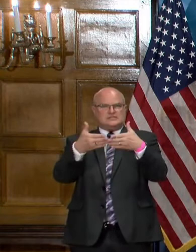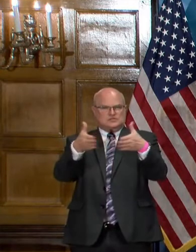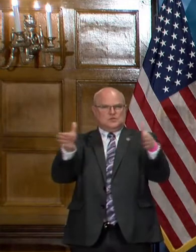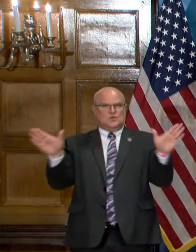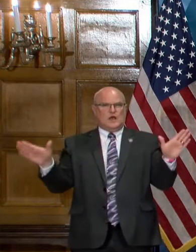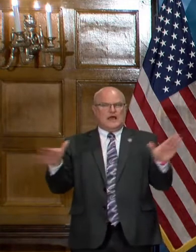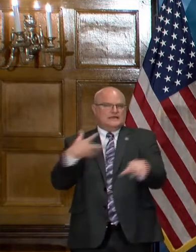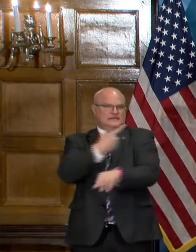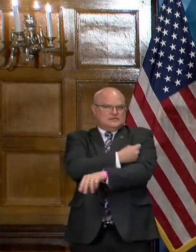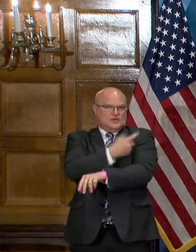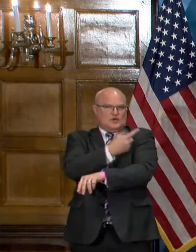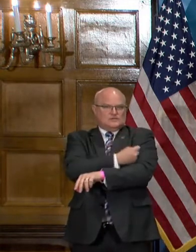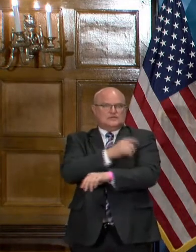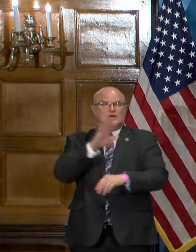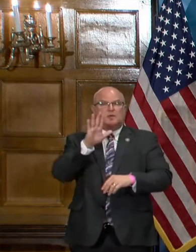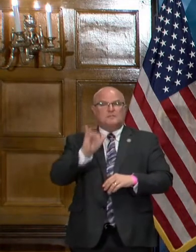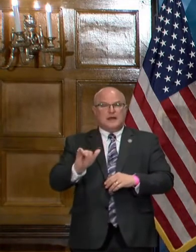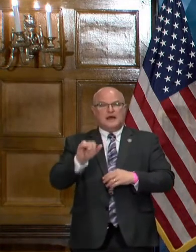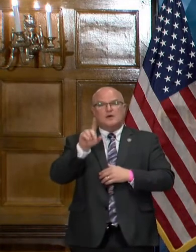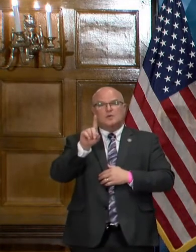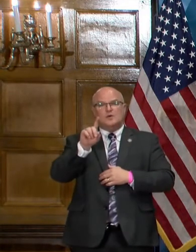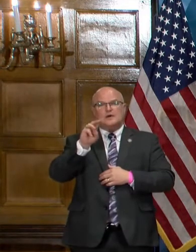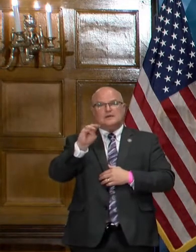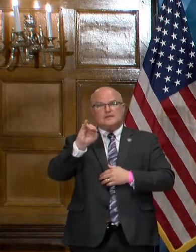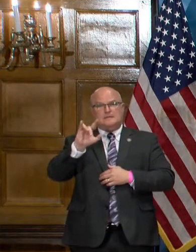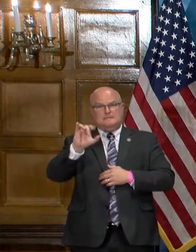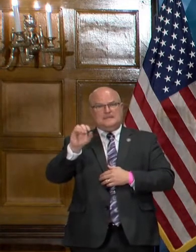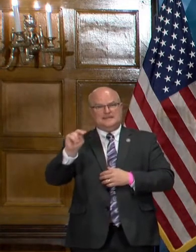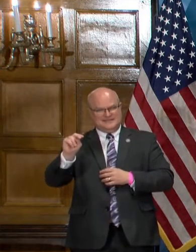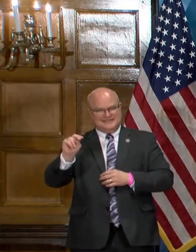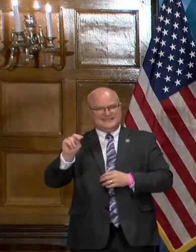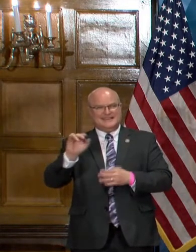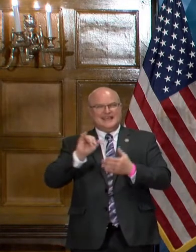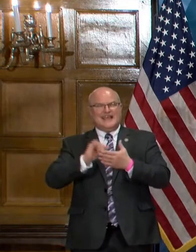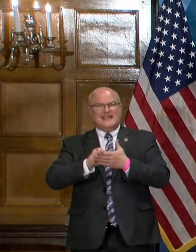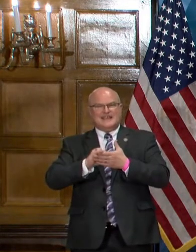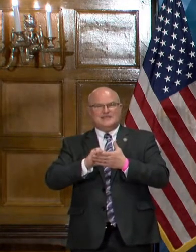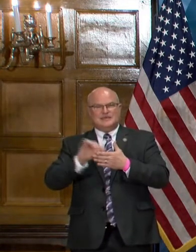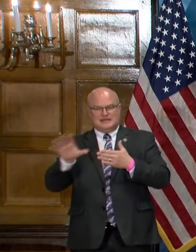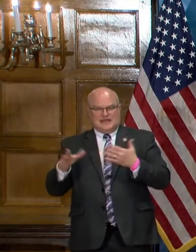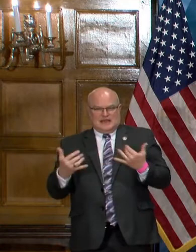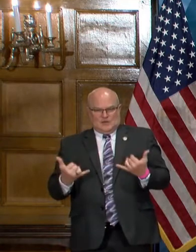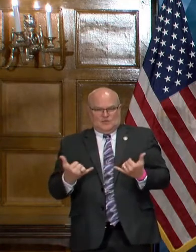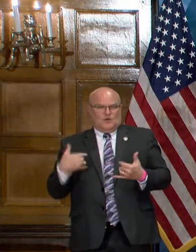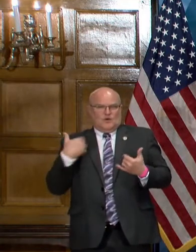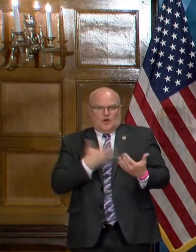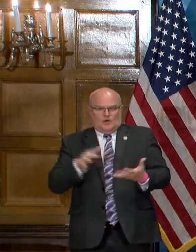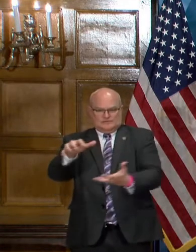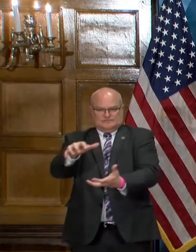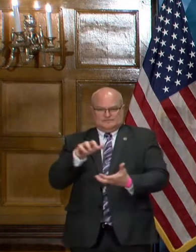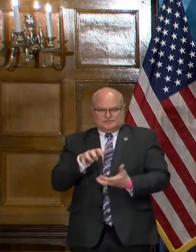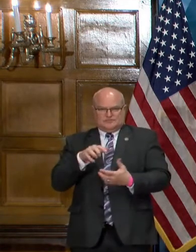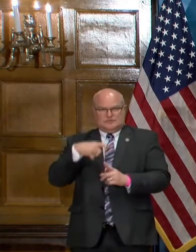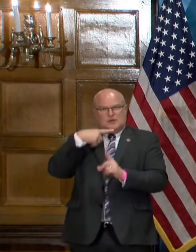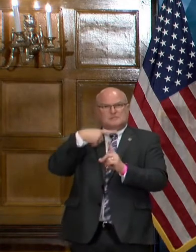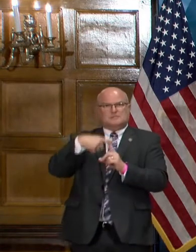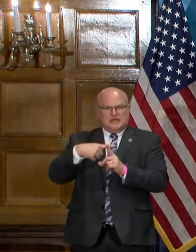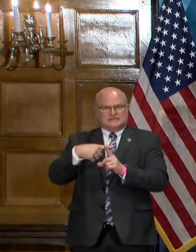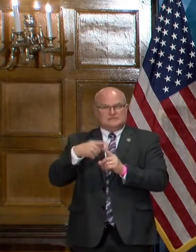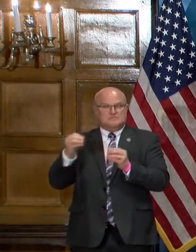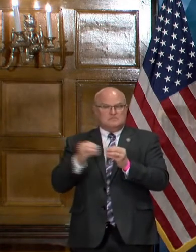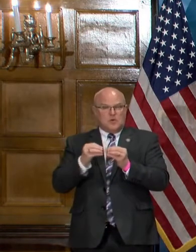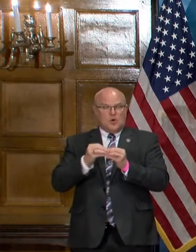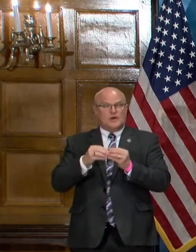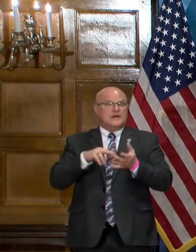our doses by 1 million. That will be in addition to our current allocations. For Arkansas,